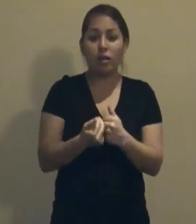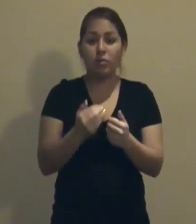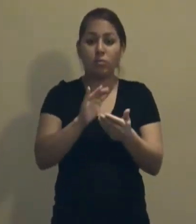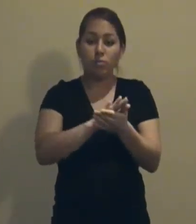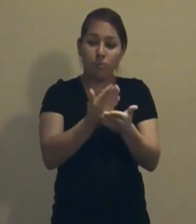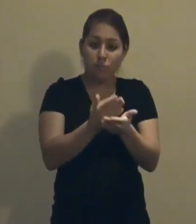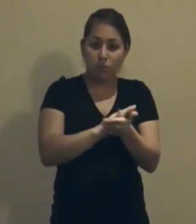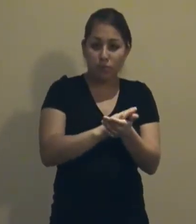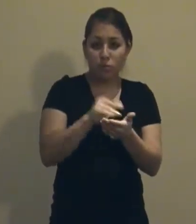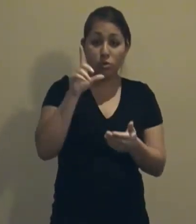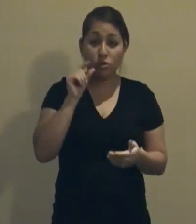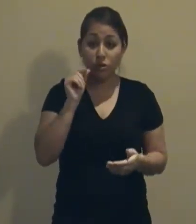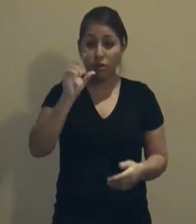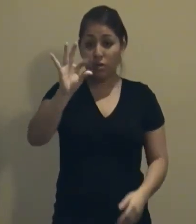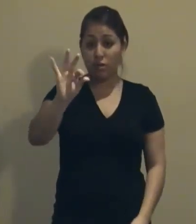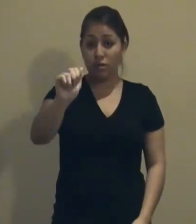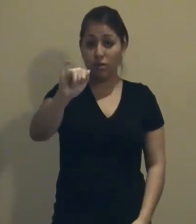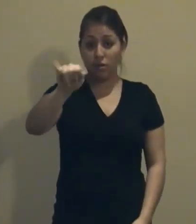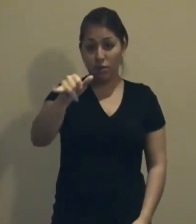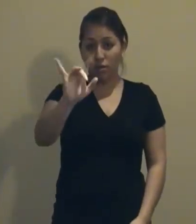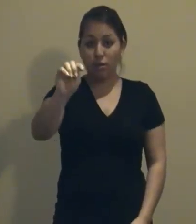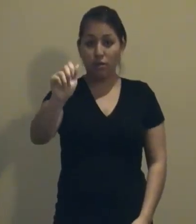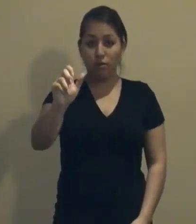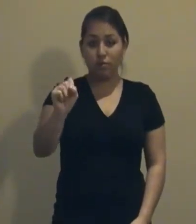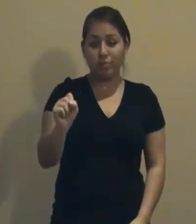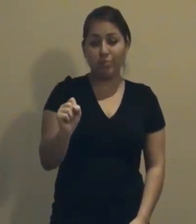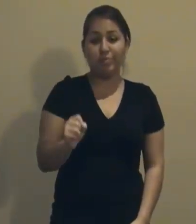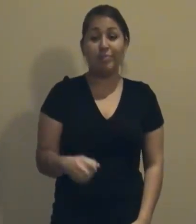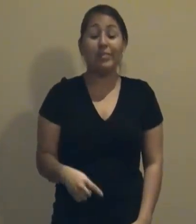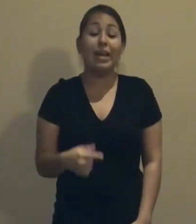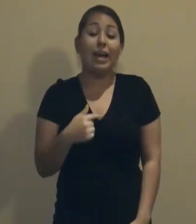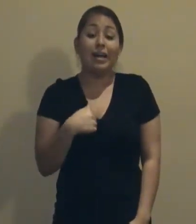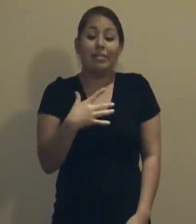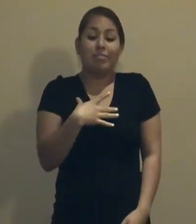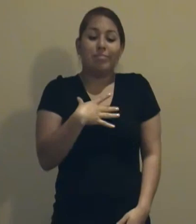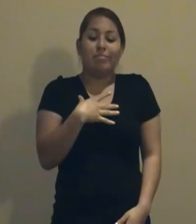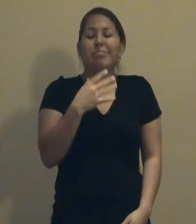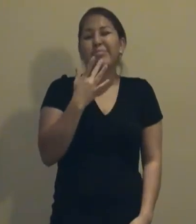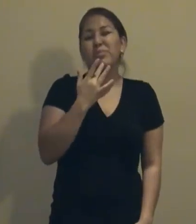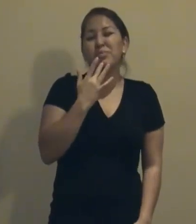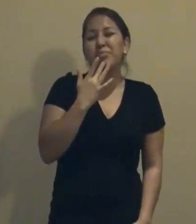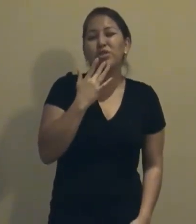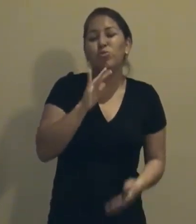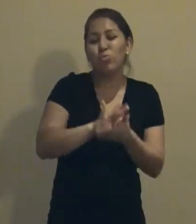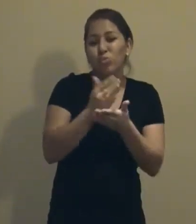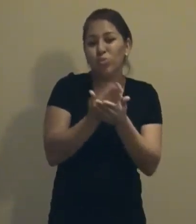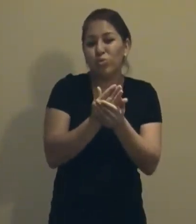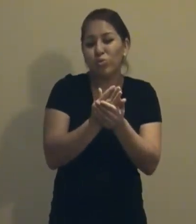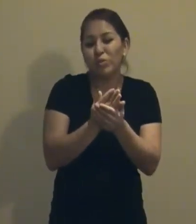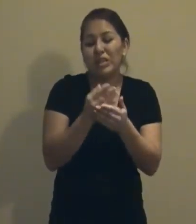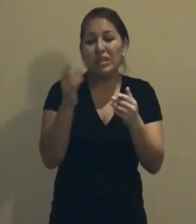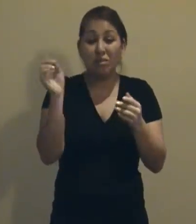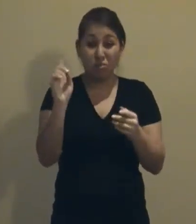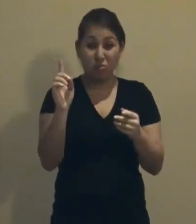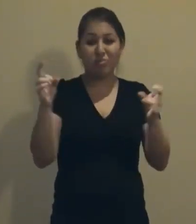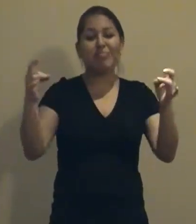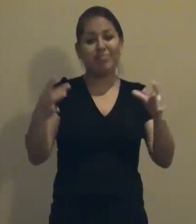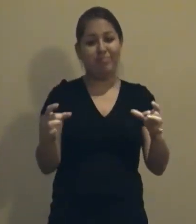I'm one of those people who likes to cook things in the microwave, and if you're one of those people who don't know how to cook, this is a very easy thing to